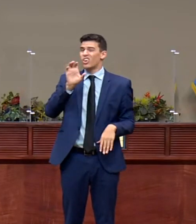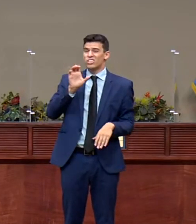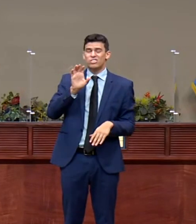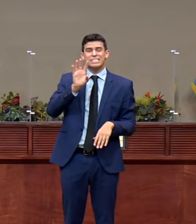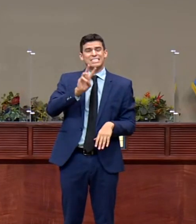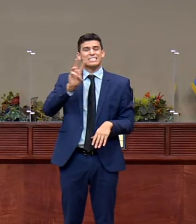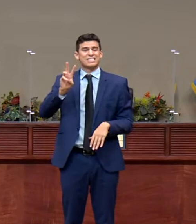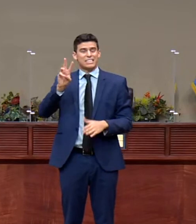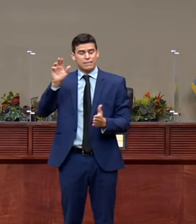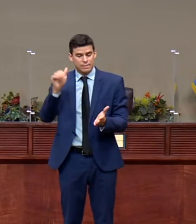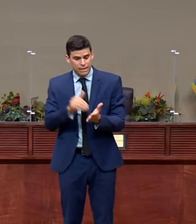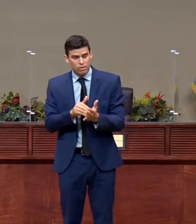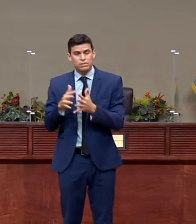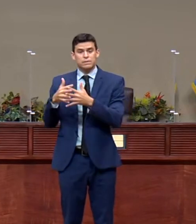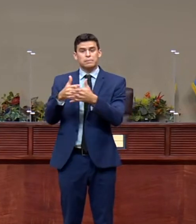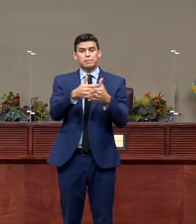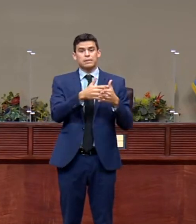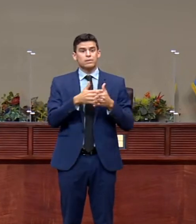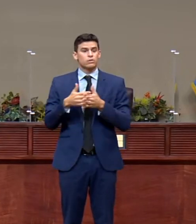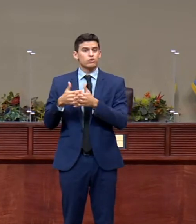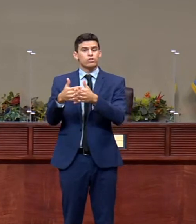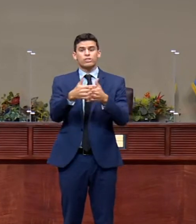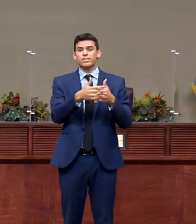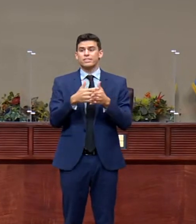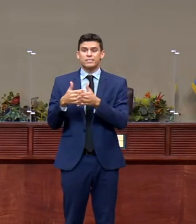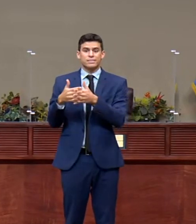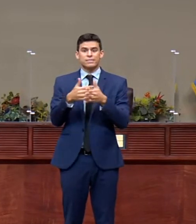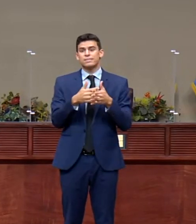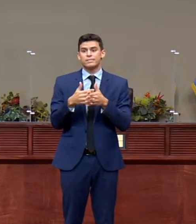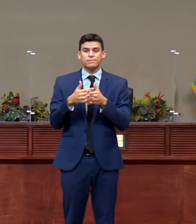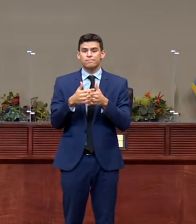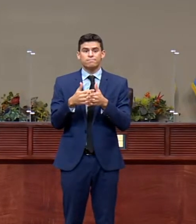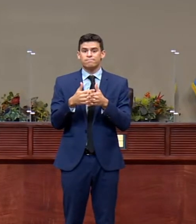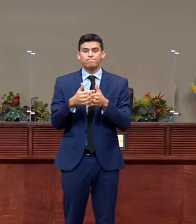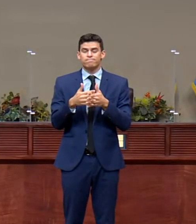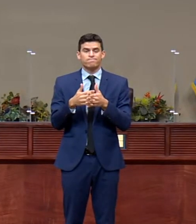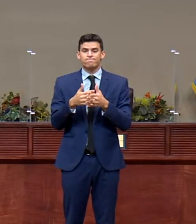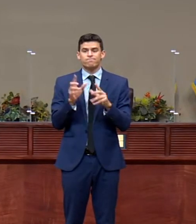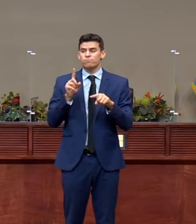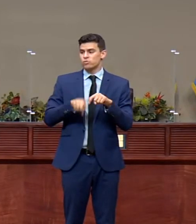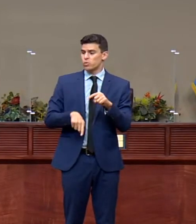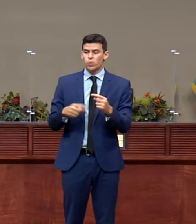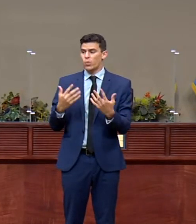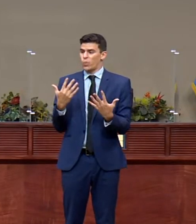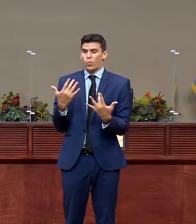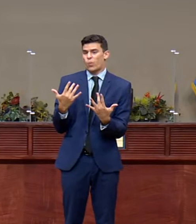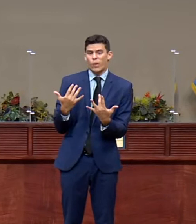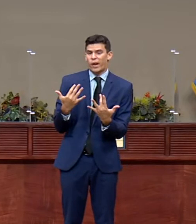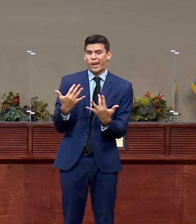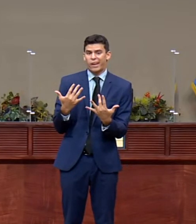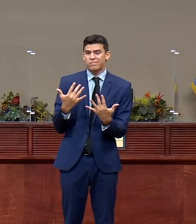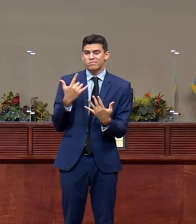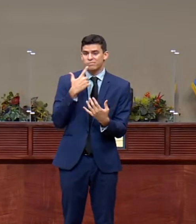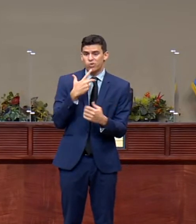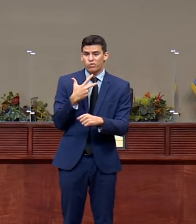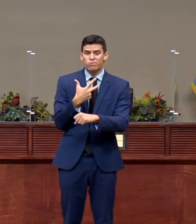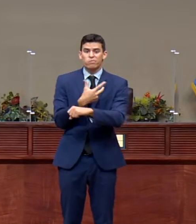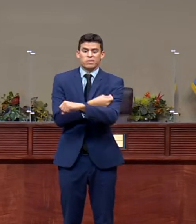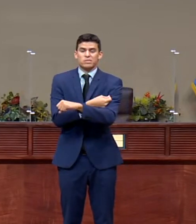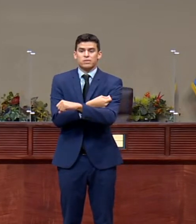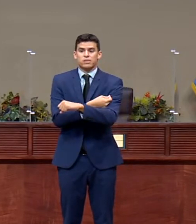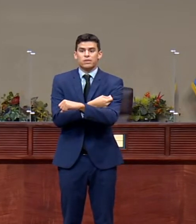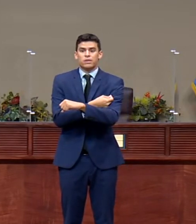660,000 Americans couldn't wait for herd immunity, and their families wish they had a